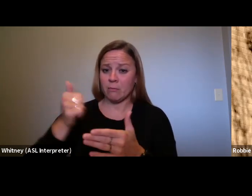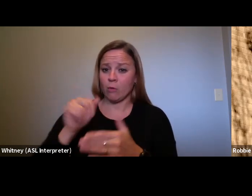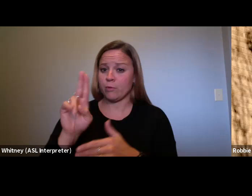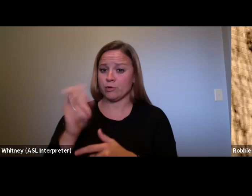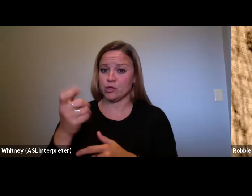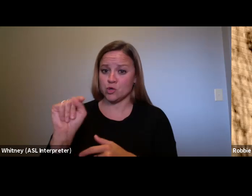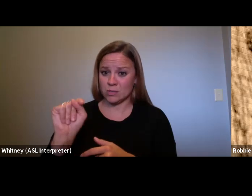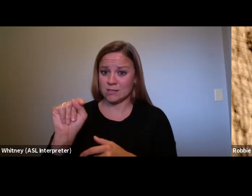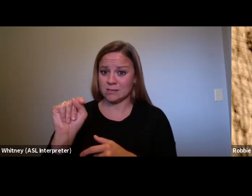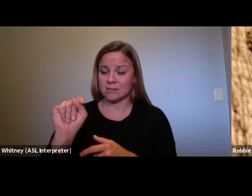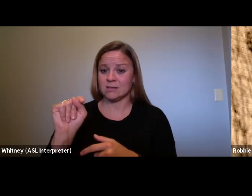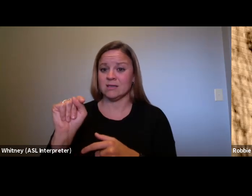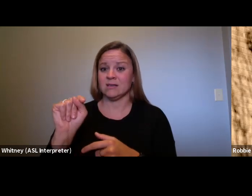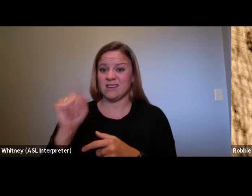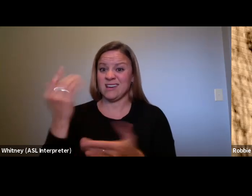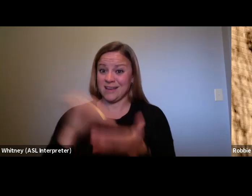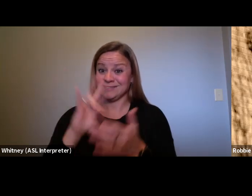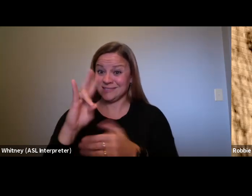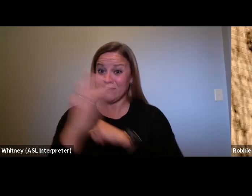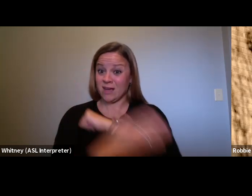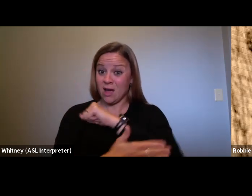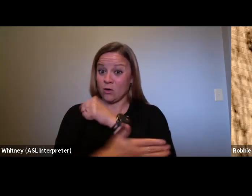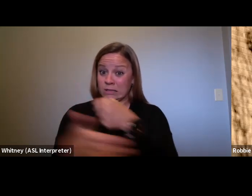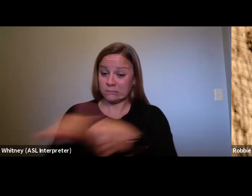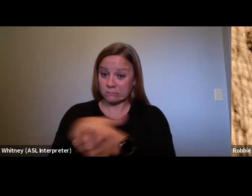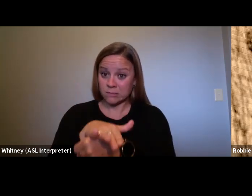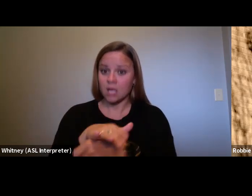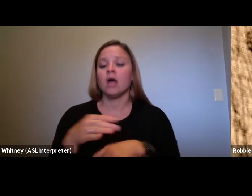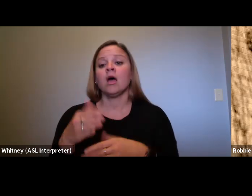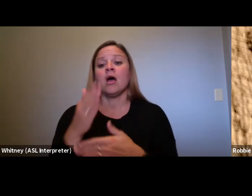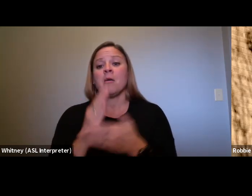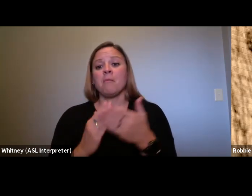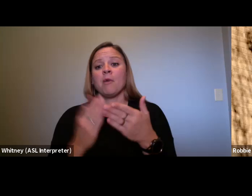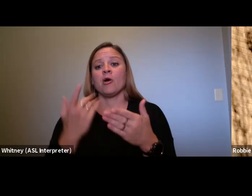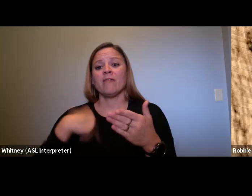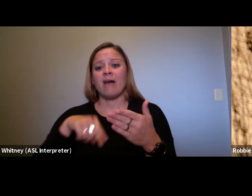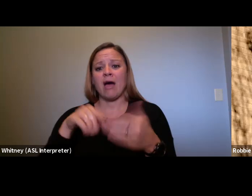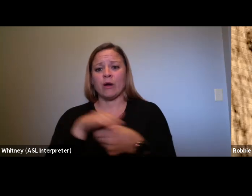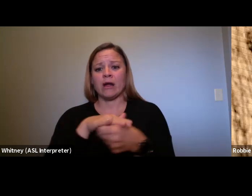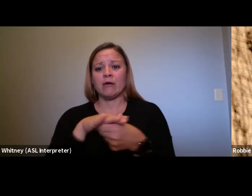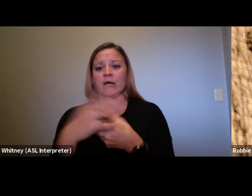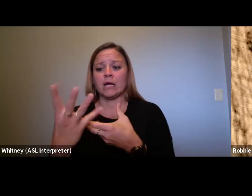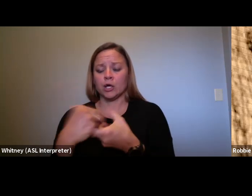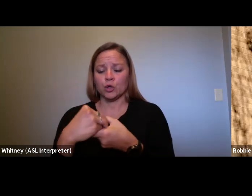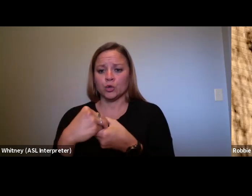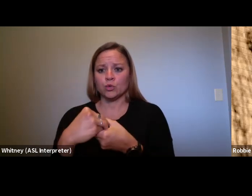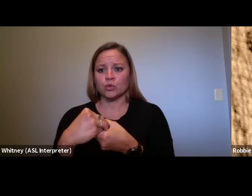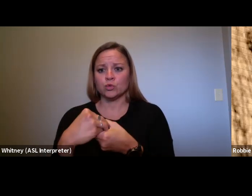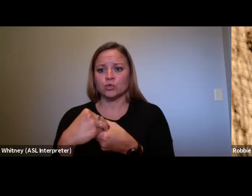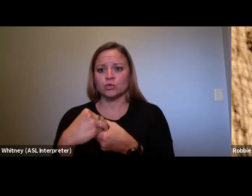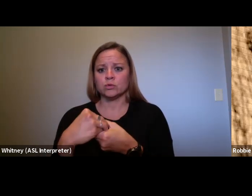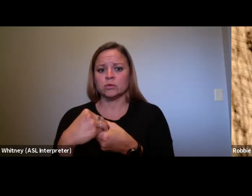within the Denver metro area. And part of our catchment area does include rural